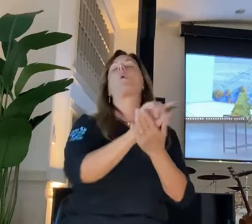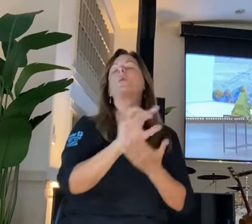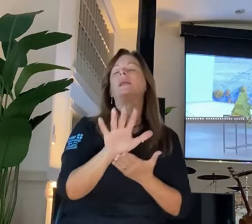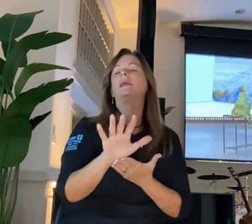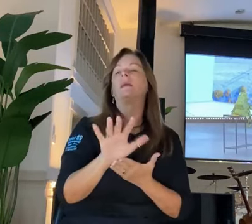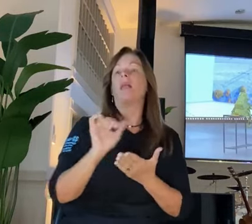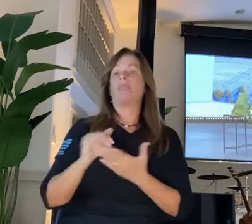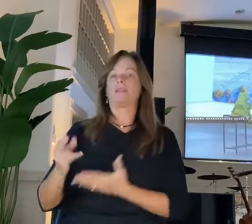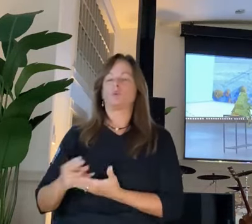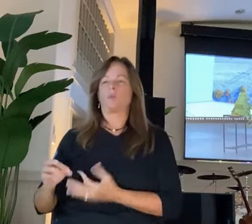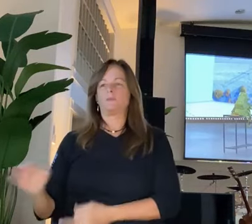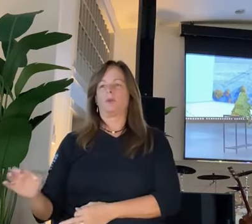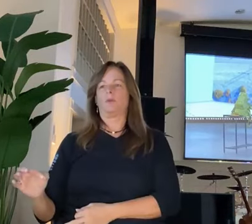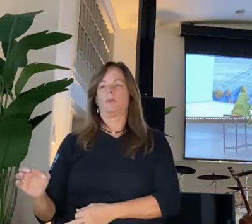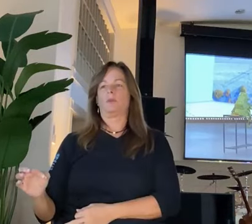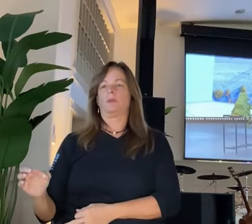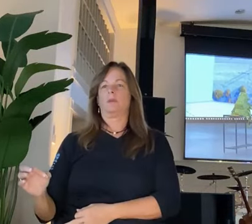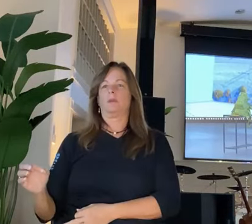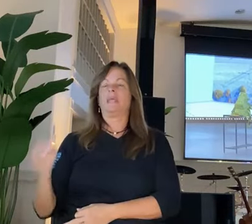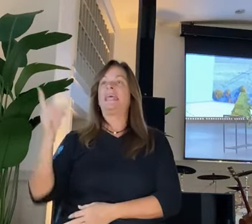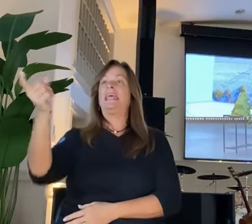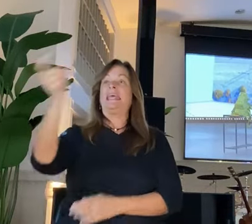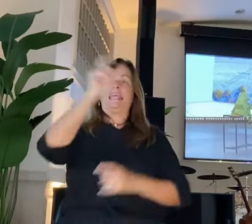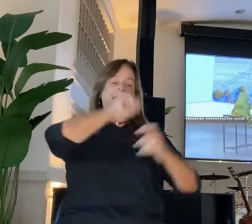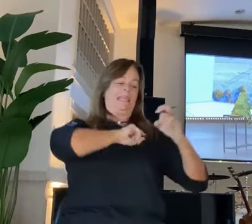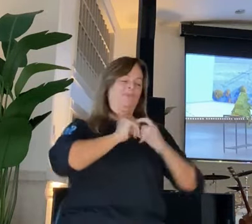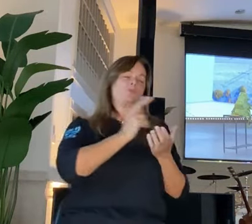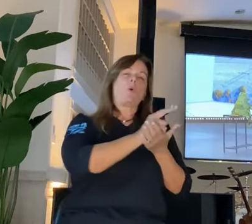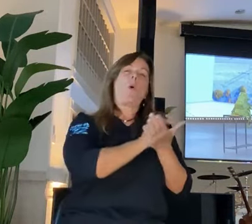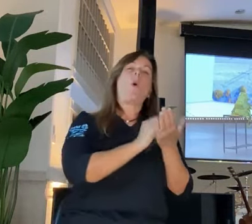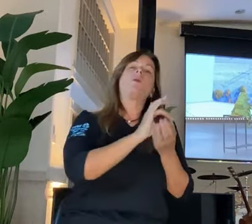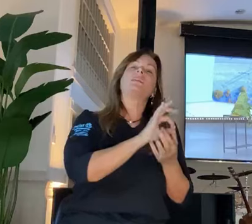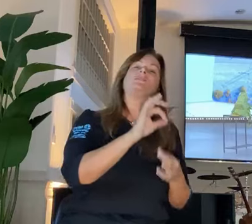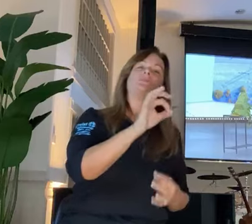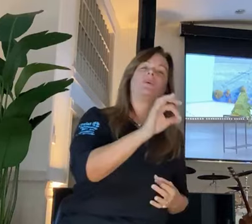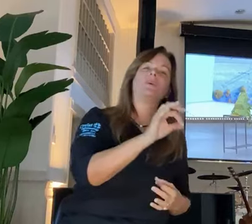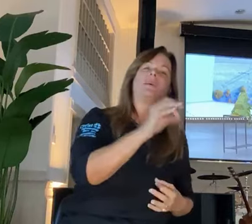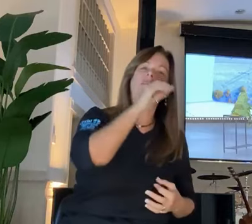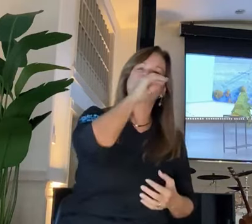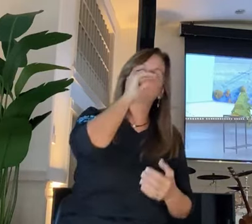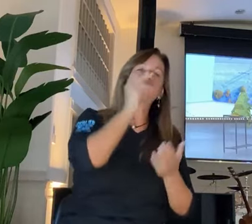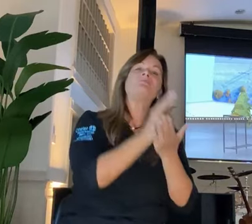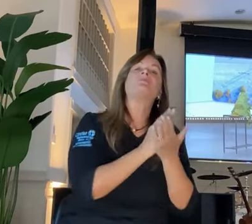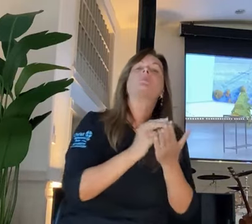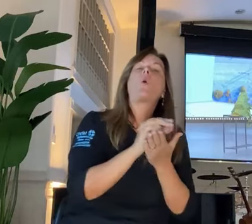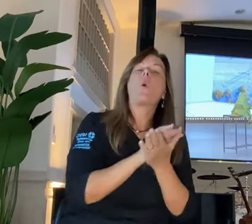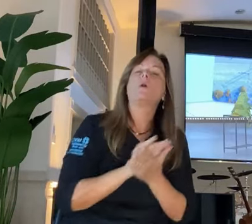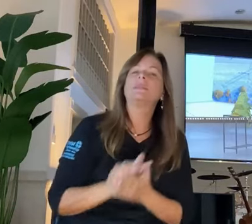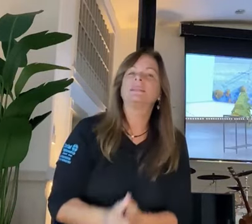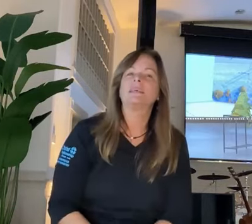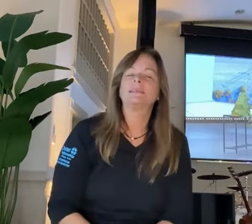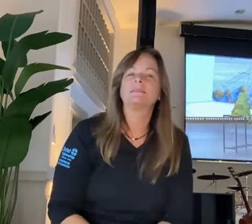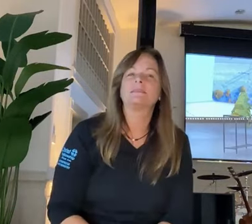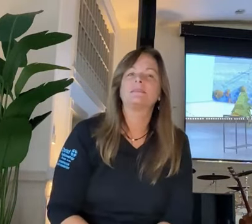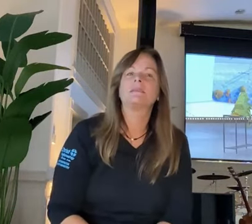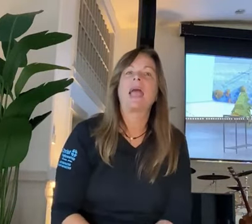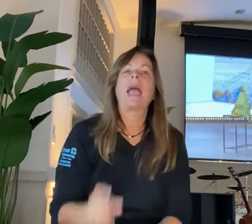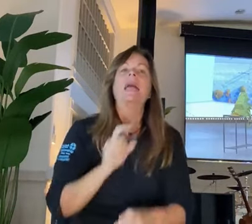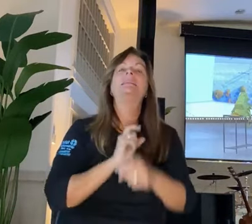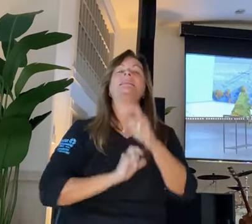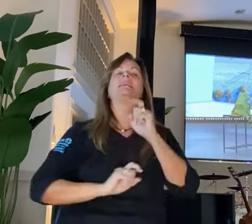The Spirit of Holiness is at work in our lives. He's actually producing what? Holiness. He's actually producing